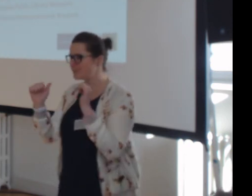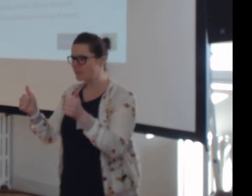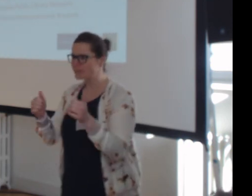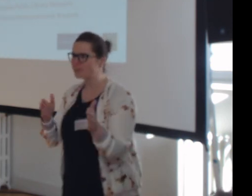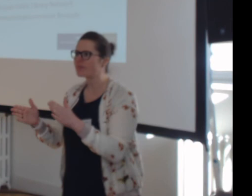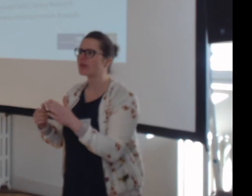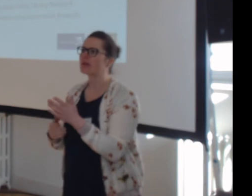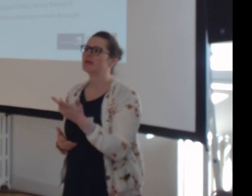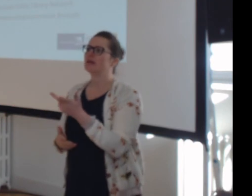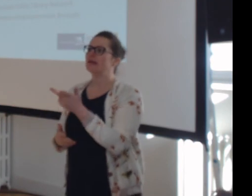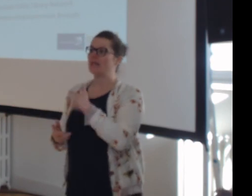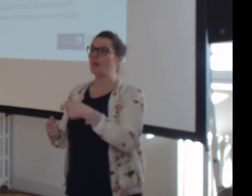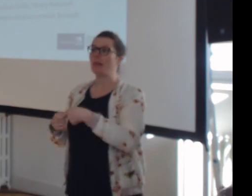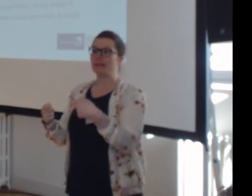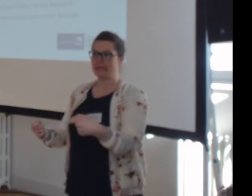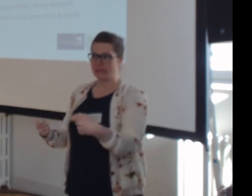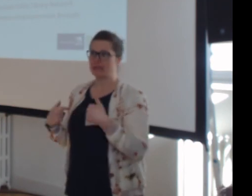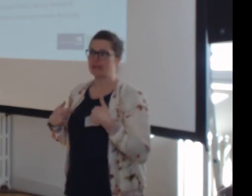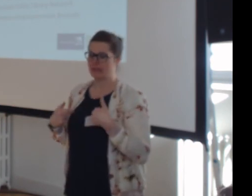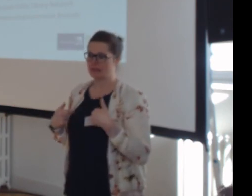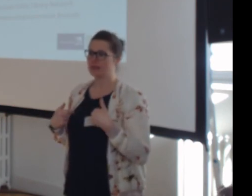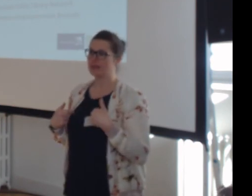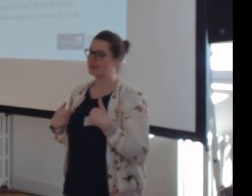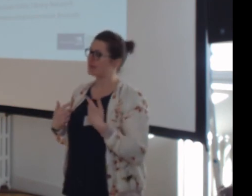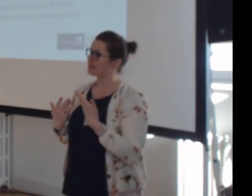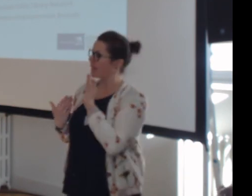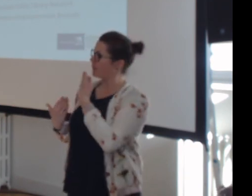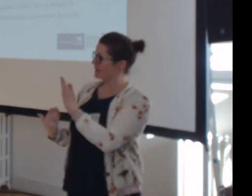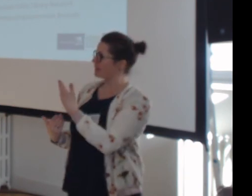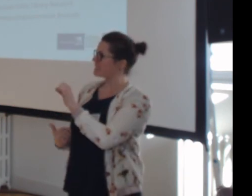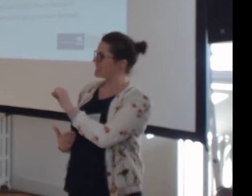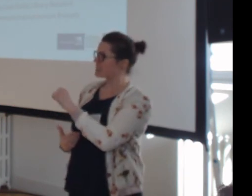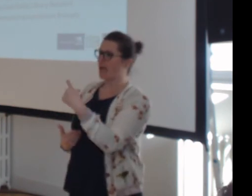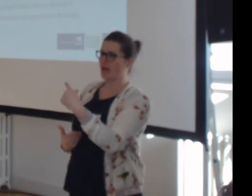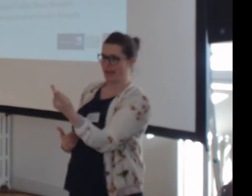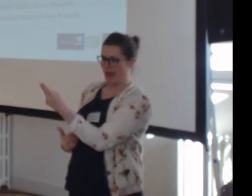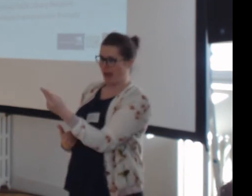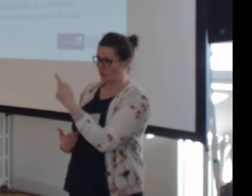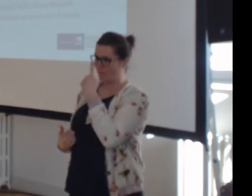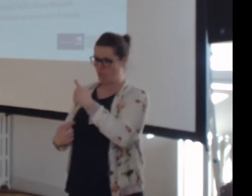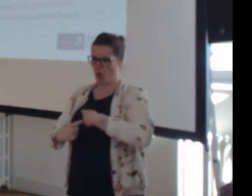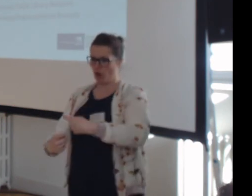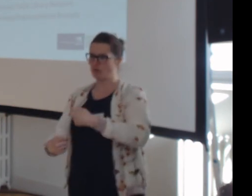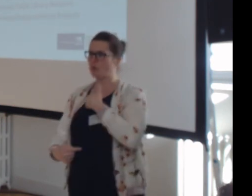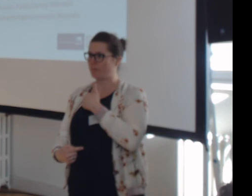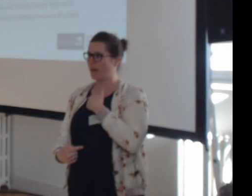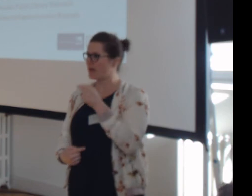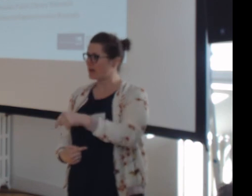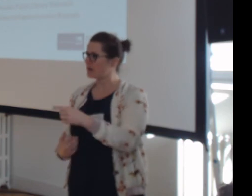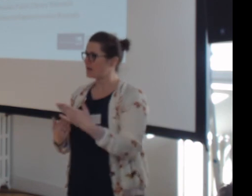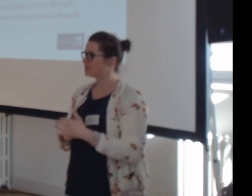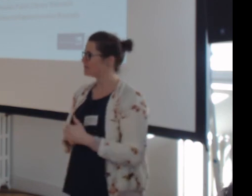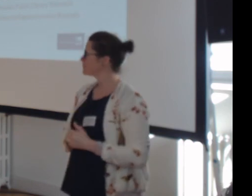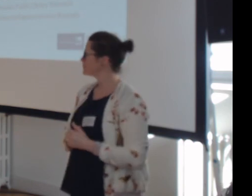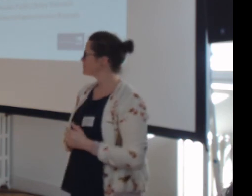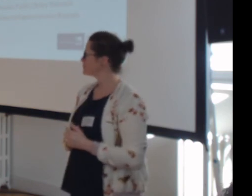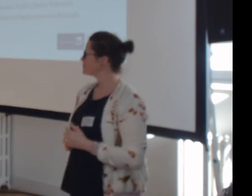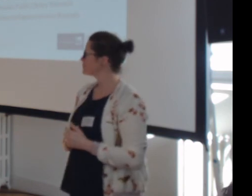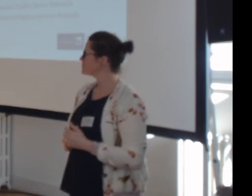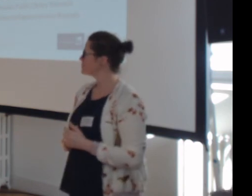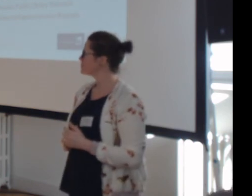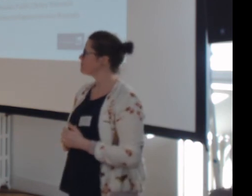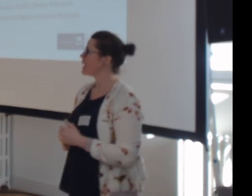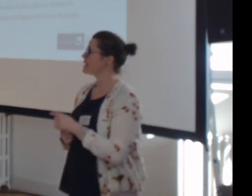So I want to start with a word of thanks for Saskia and Geert for inviting me, but actually